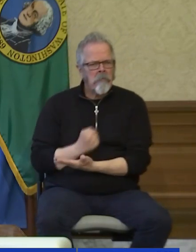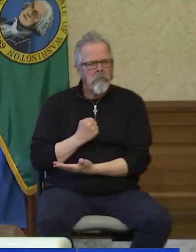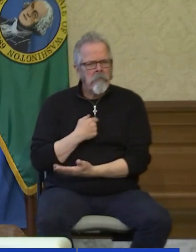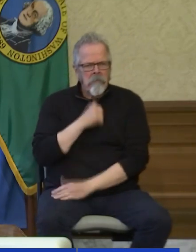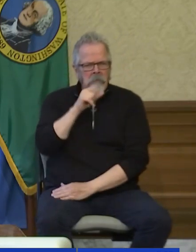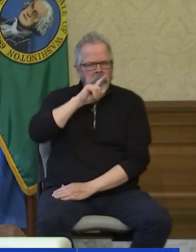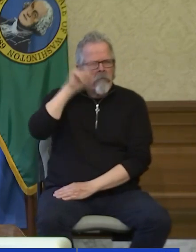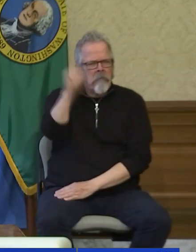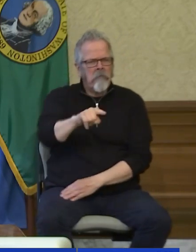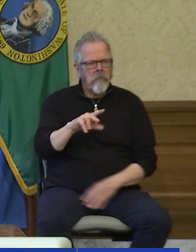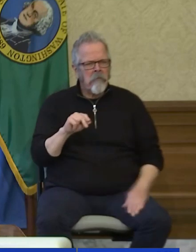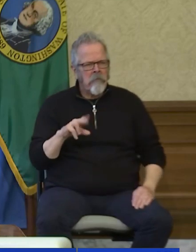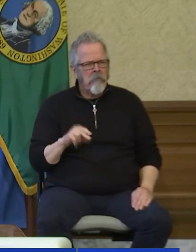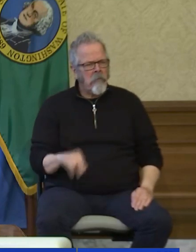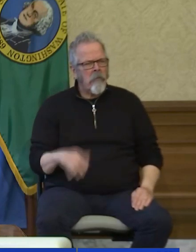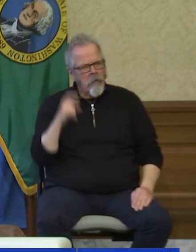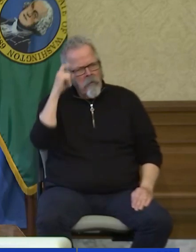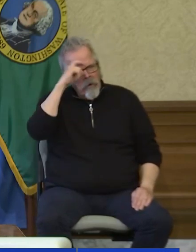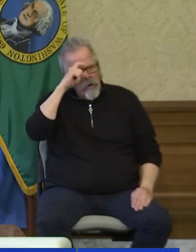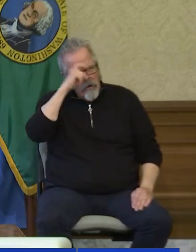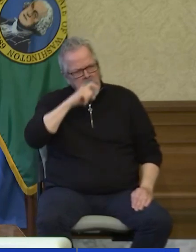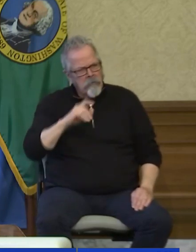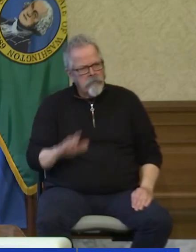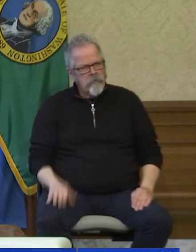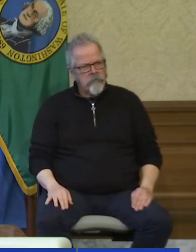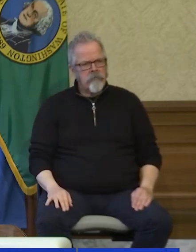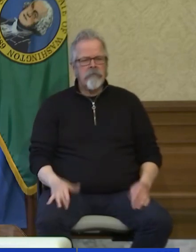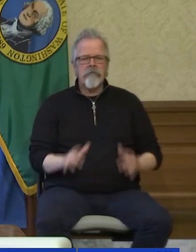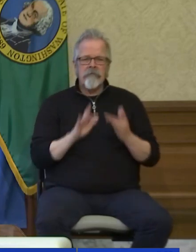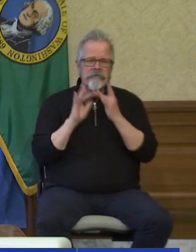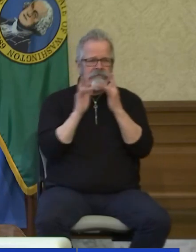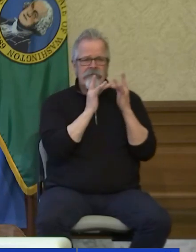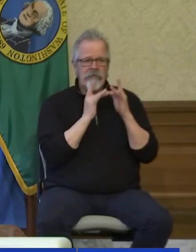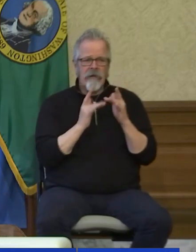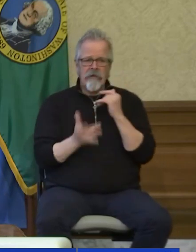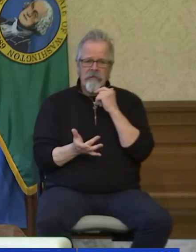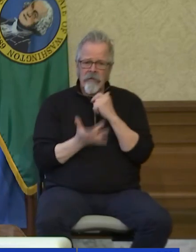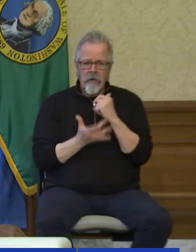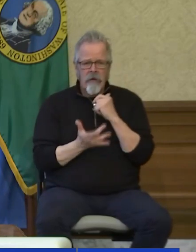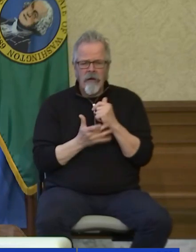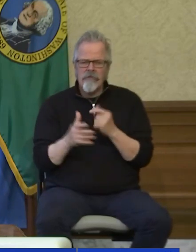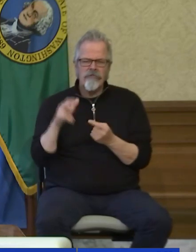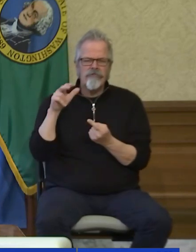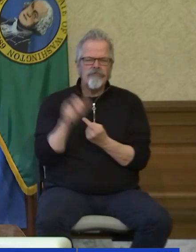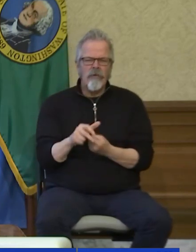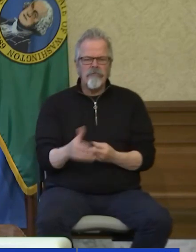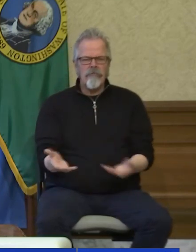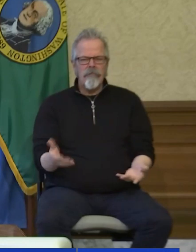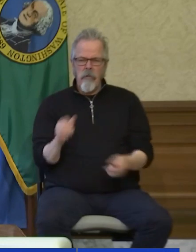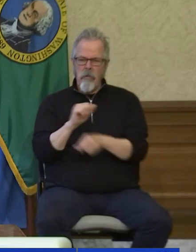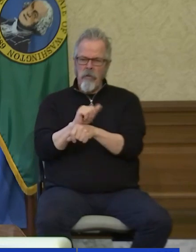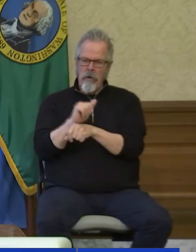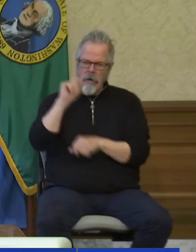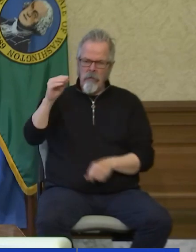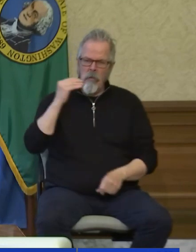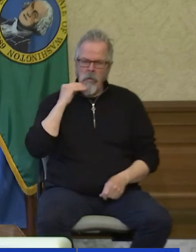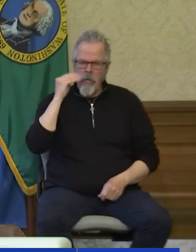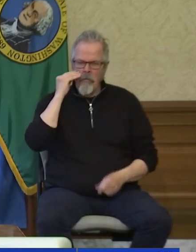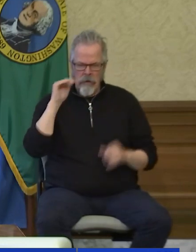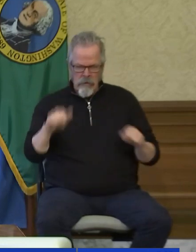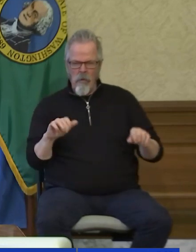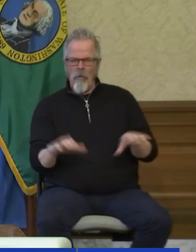organizations, business and otherwise, have now found out these possibilities. I suspect that when we get over COVID, we're not going to get over